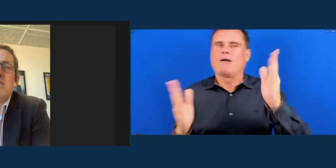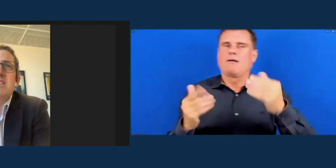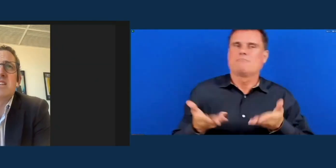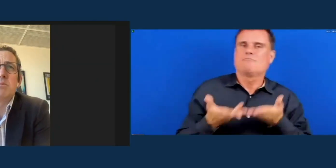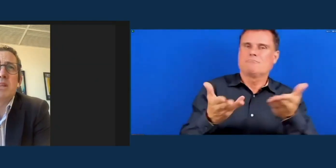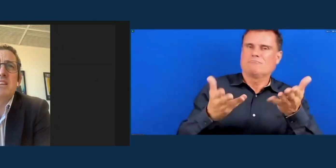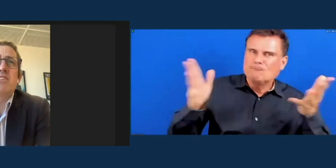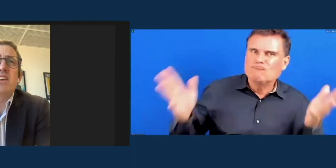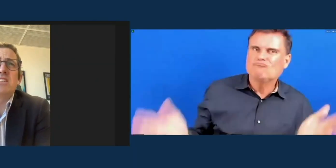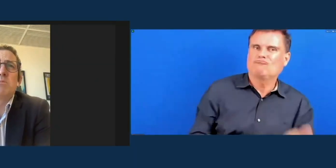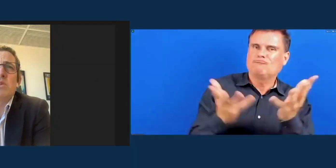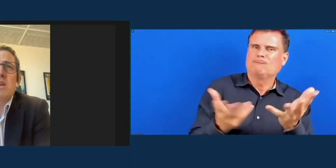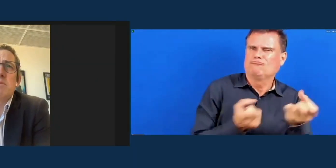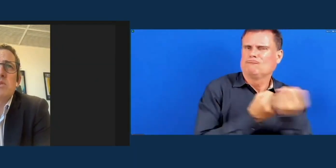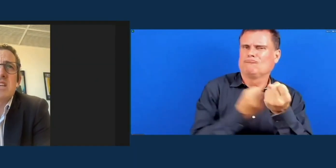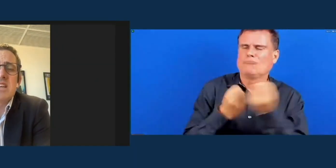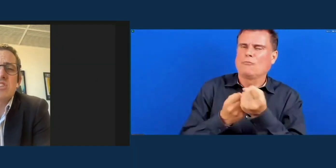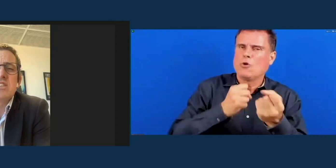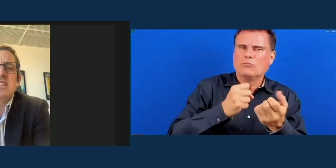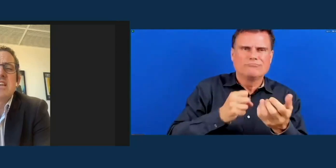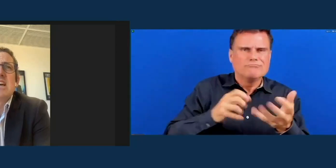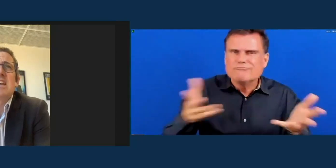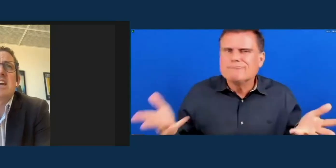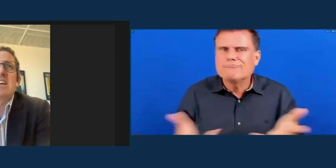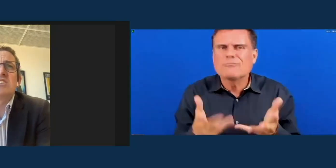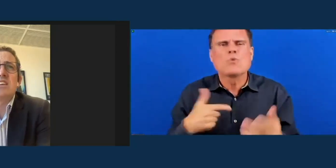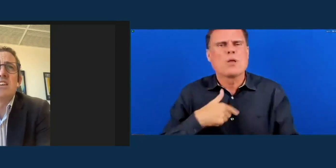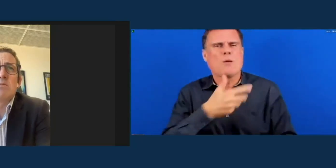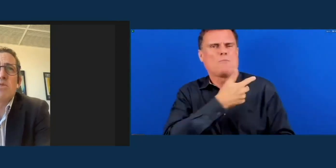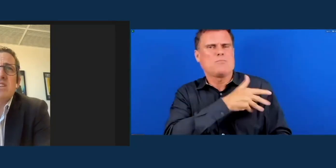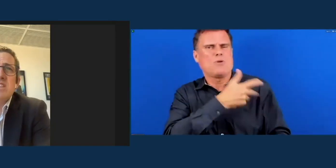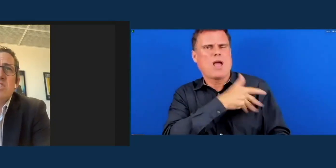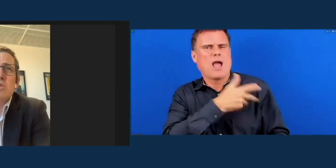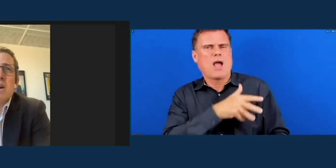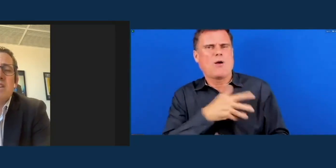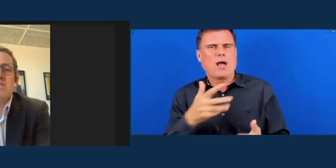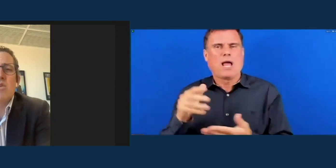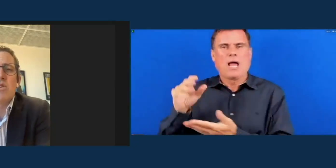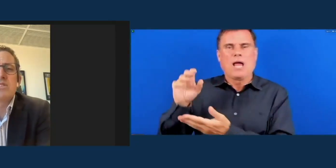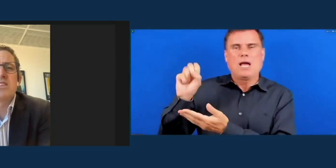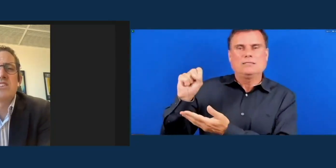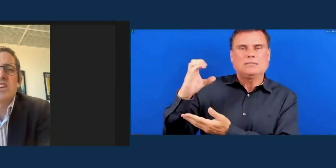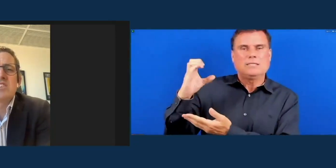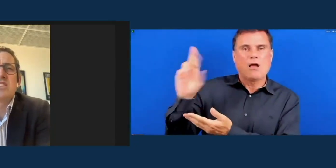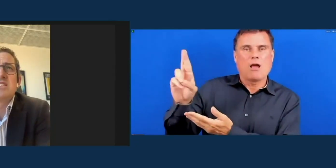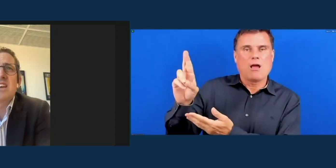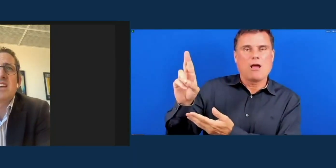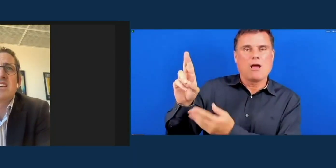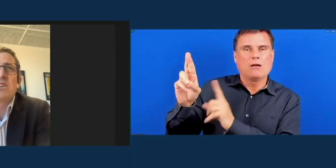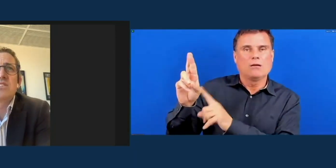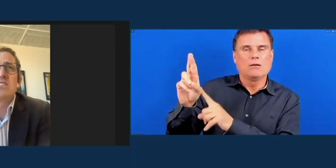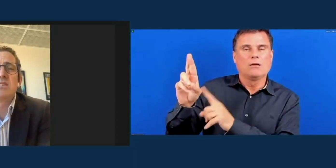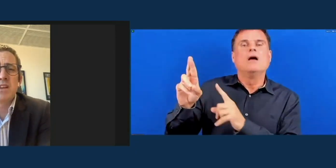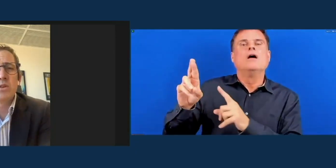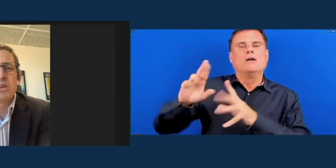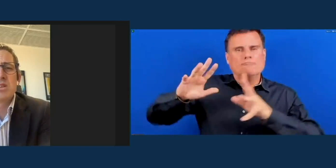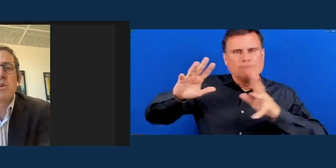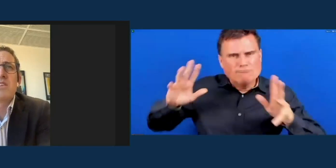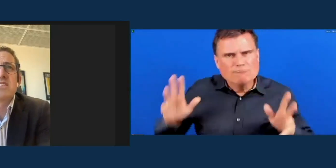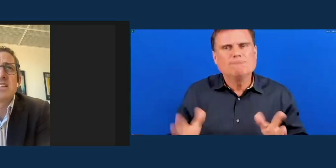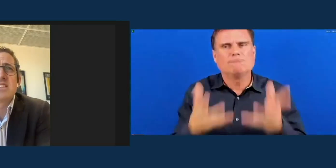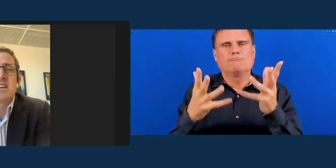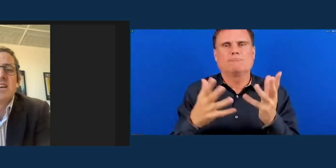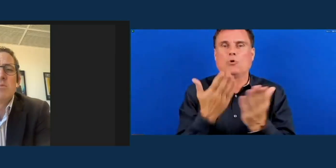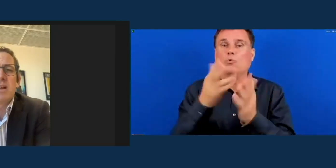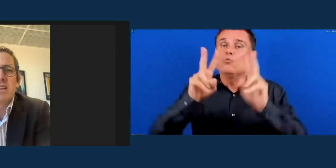proud of ACR's blended finance model that builds connections and engages a number of additional partners across the education and tech ecosystem, including the